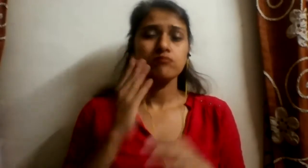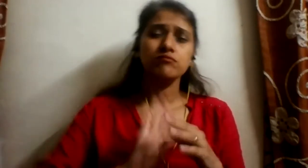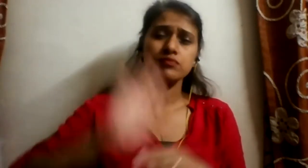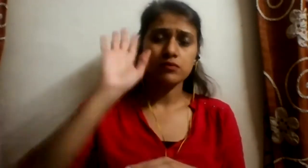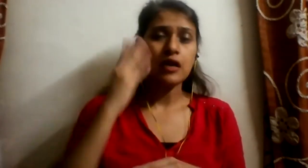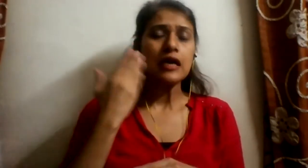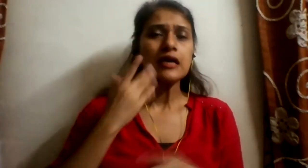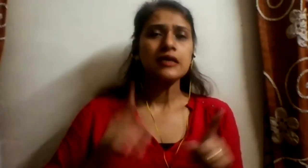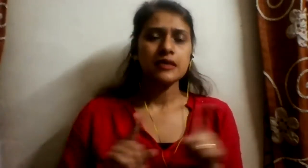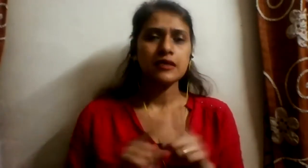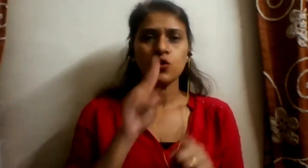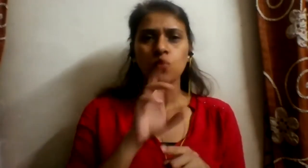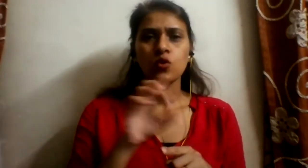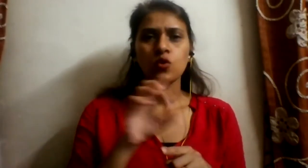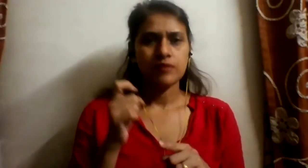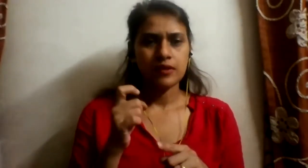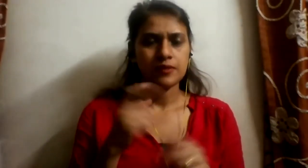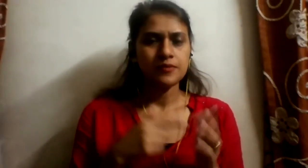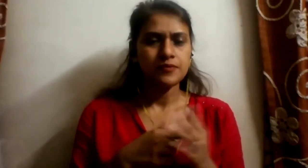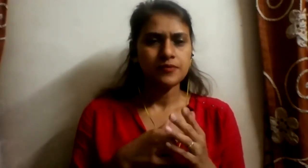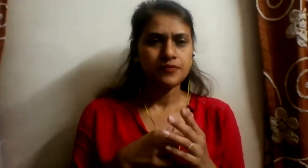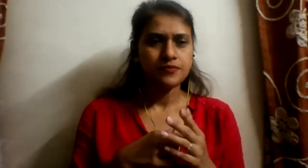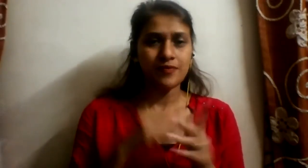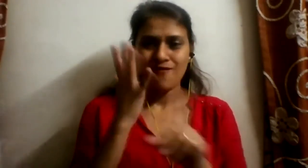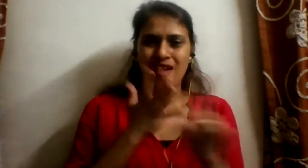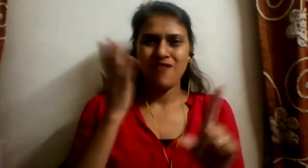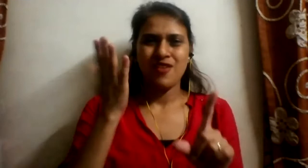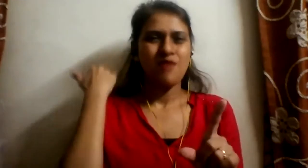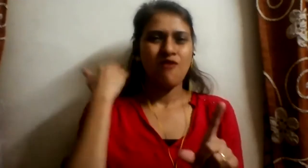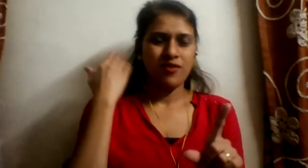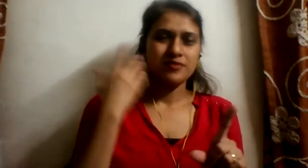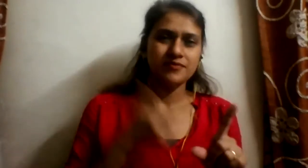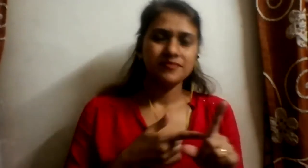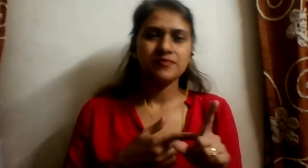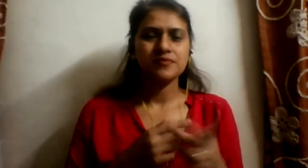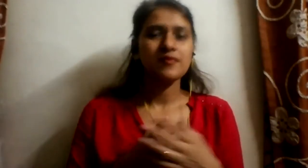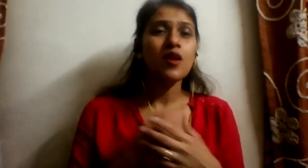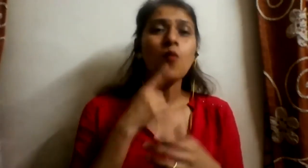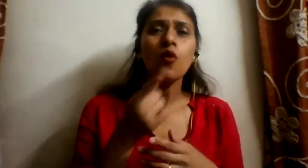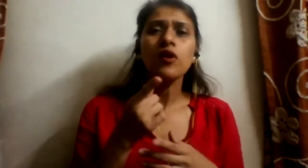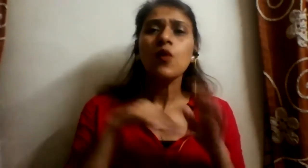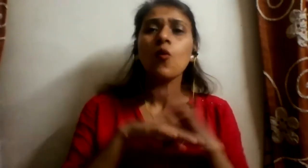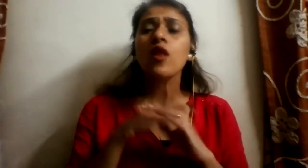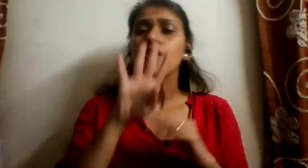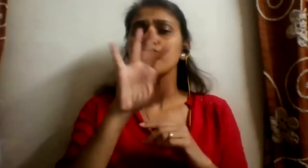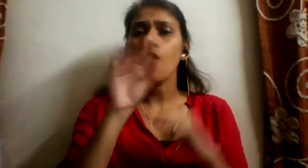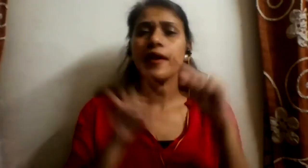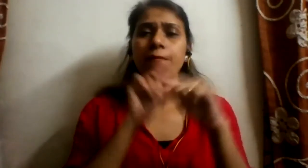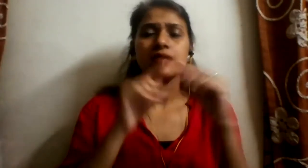boards who will assess persons with high support needs. So persons out of benchmark disabilities need to be